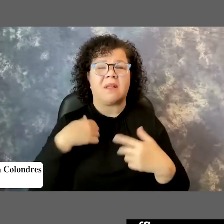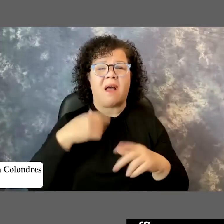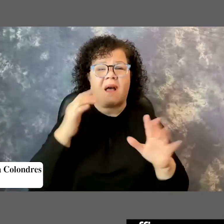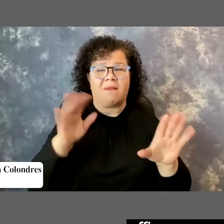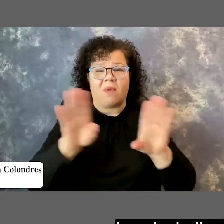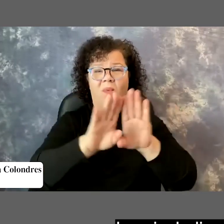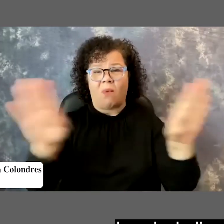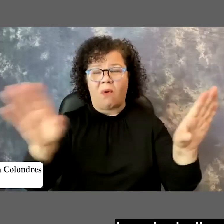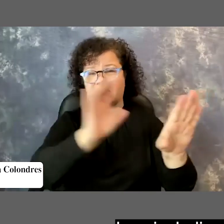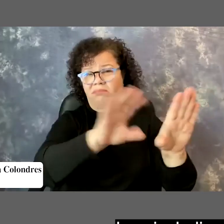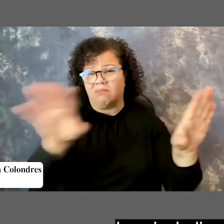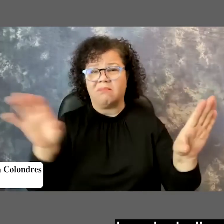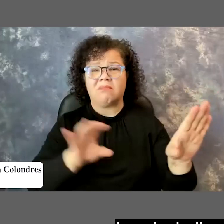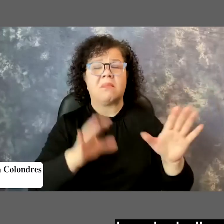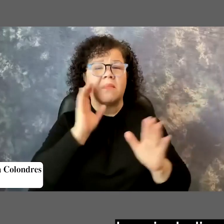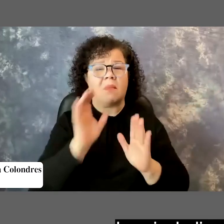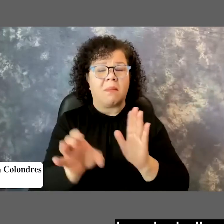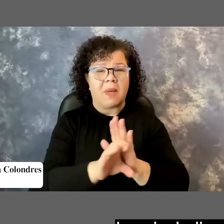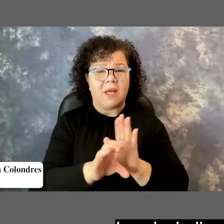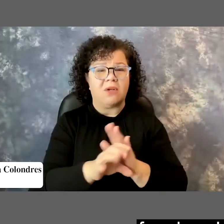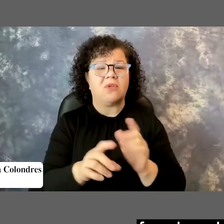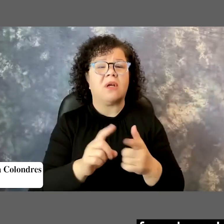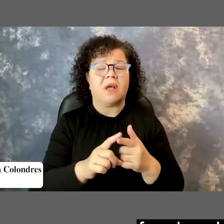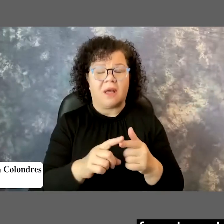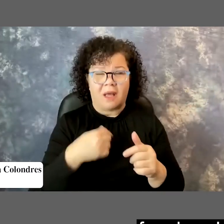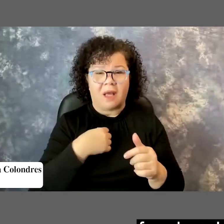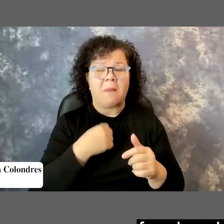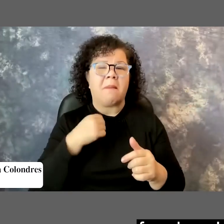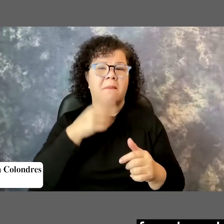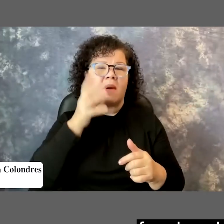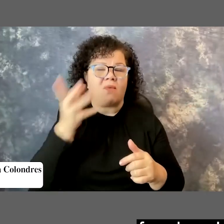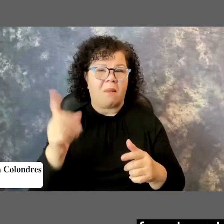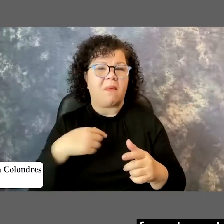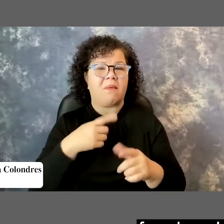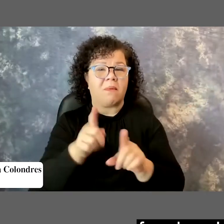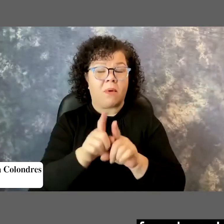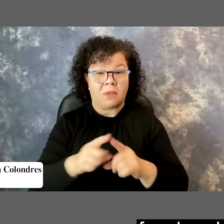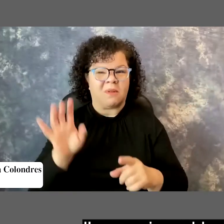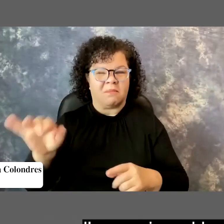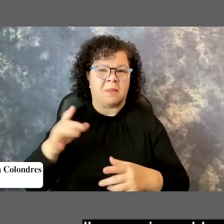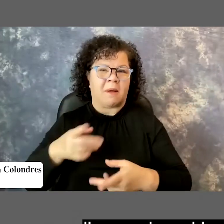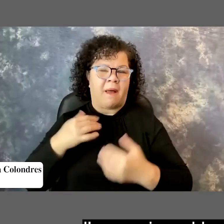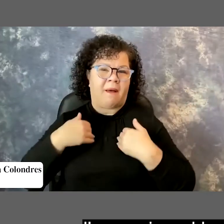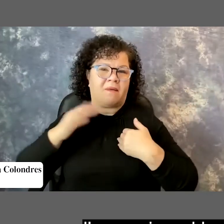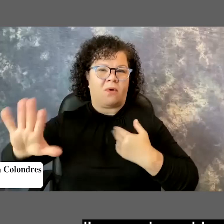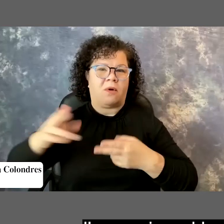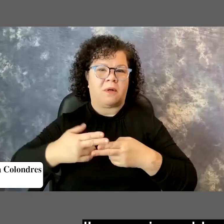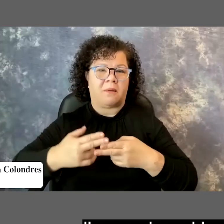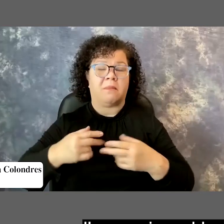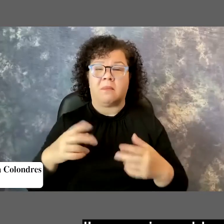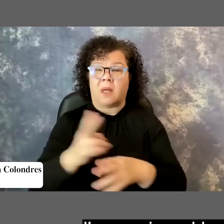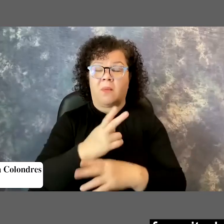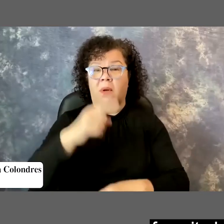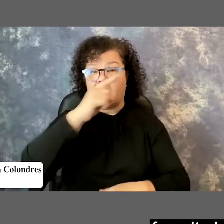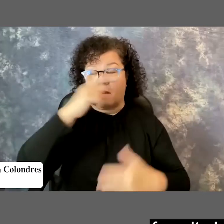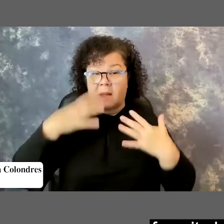including one of my grandmother for whom I am named after. I'm wearing a black dress. I'm wearing my